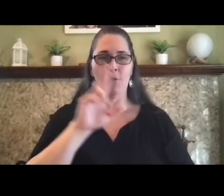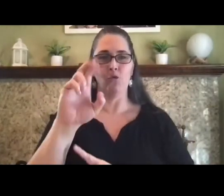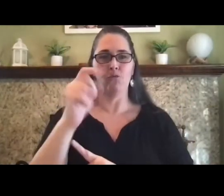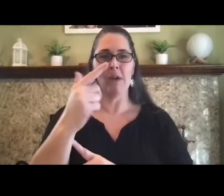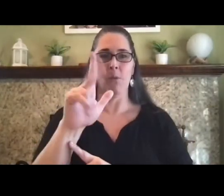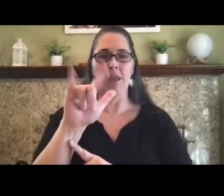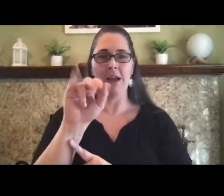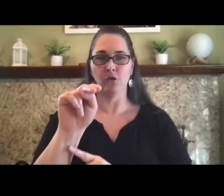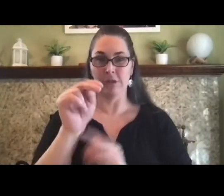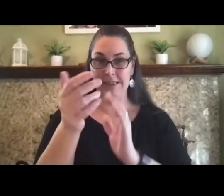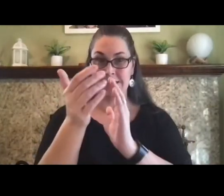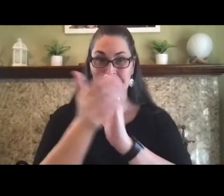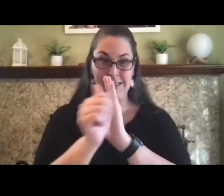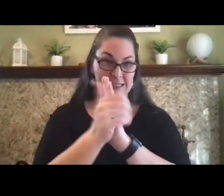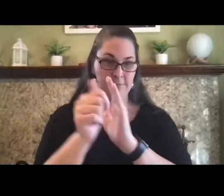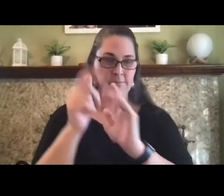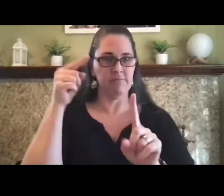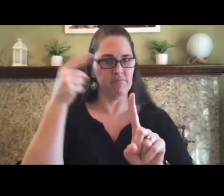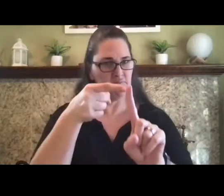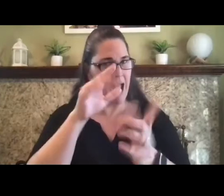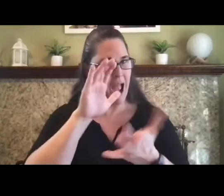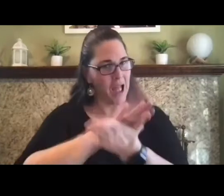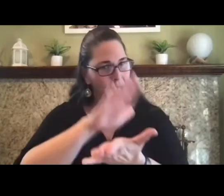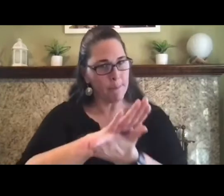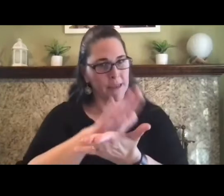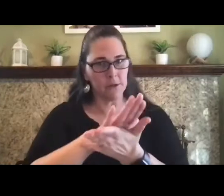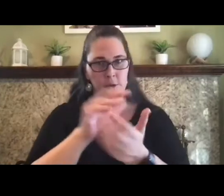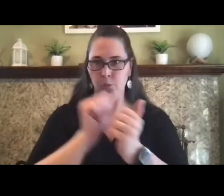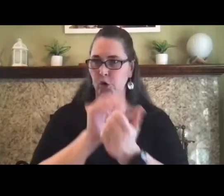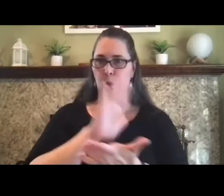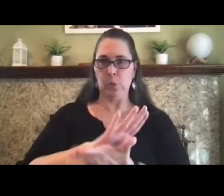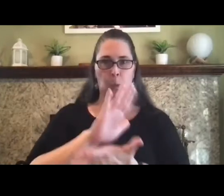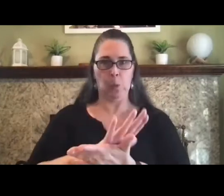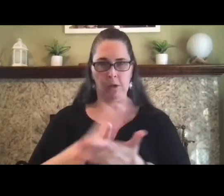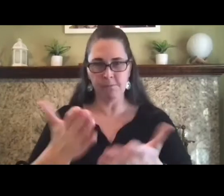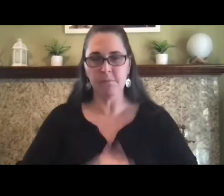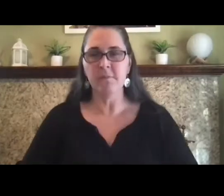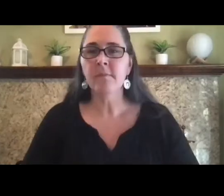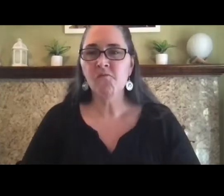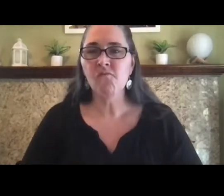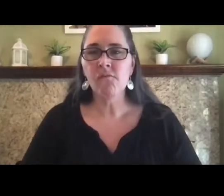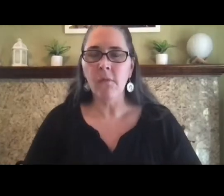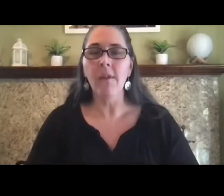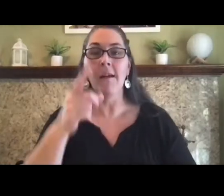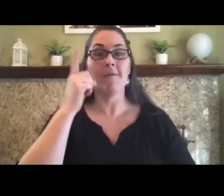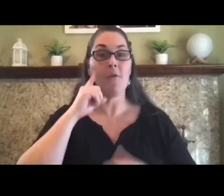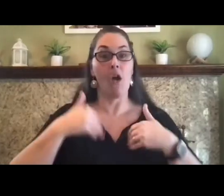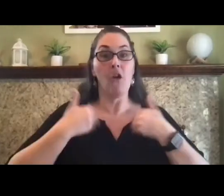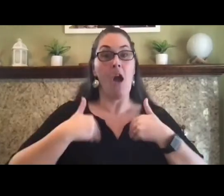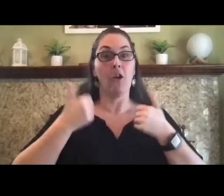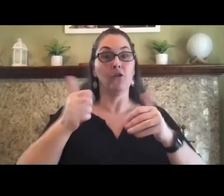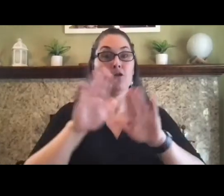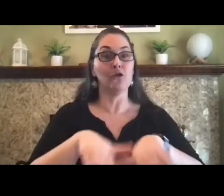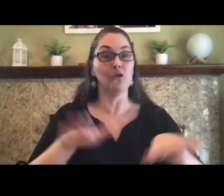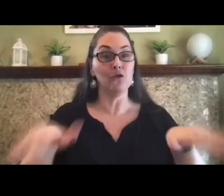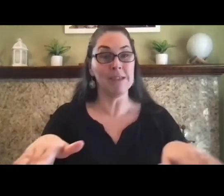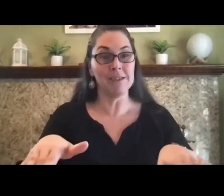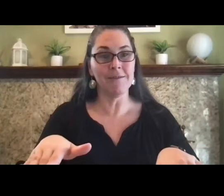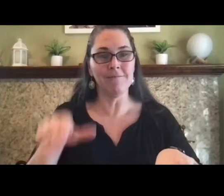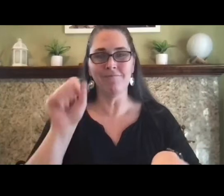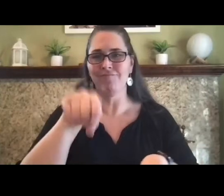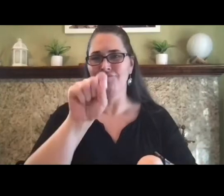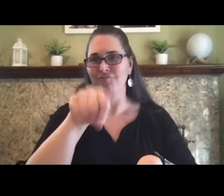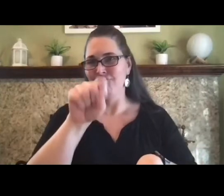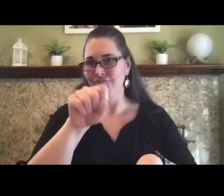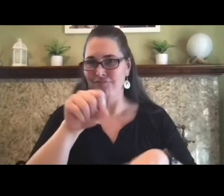Now we're going to be expanding on self-regulation skills, specifically academics. For younger